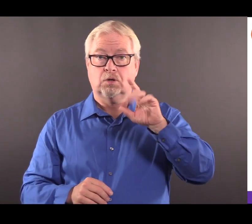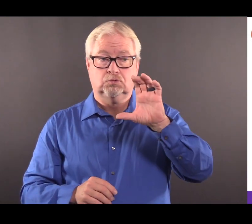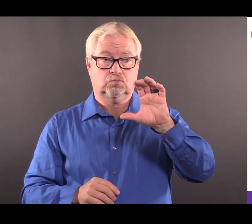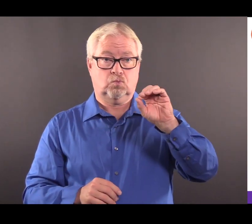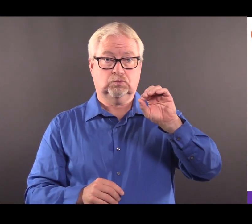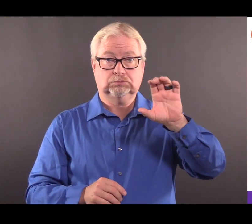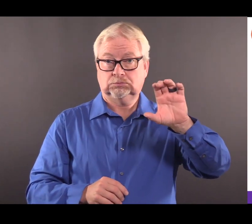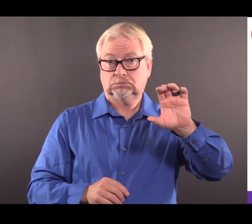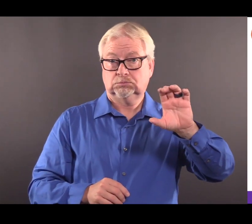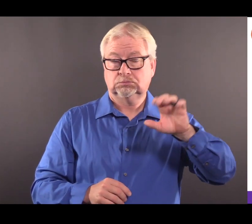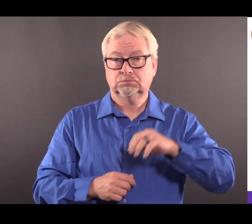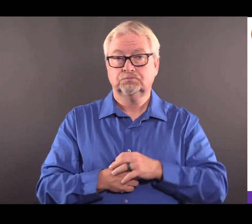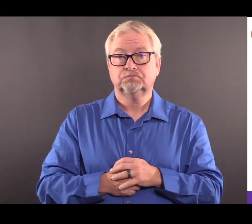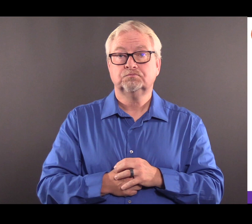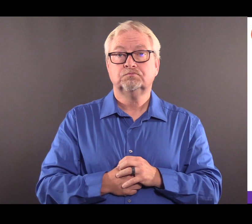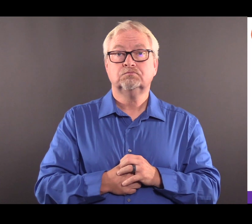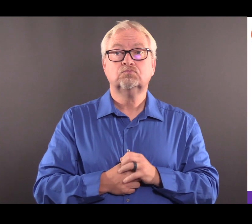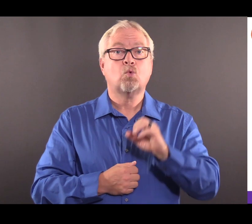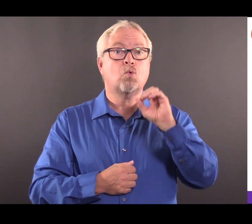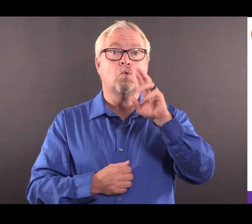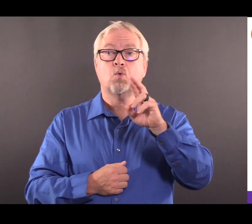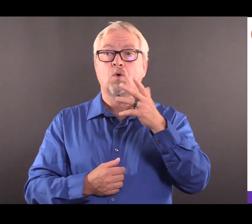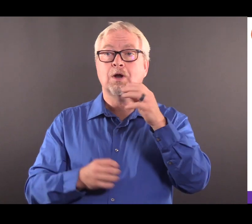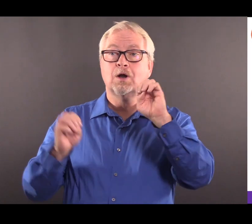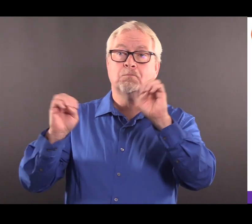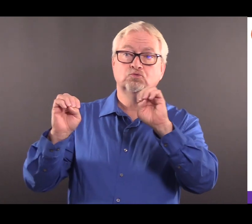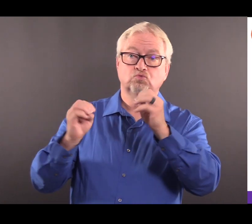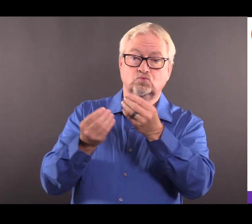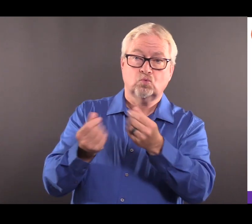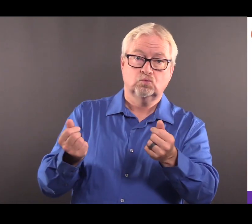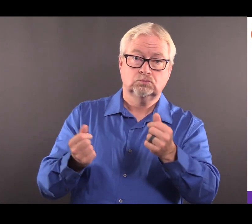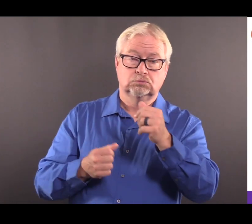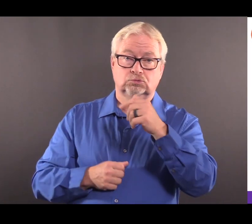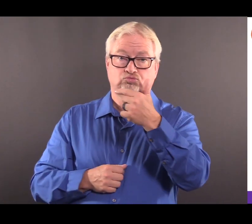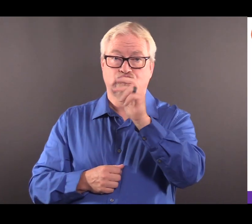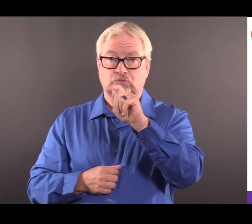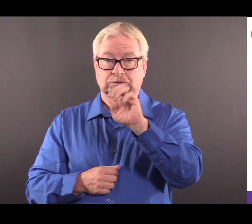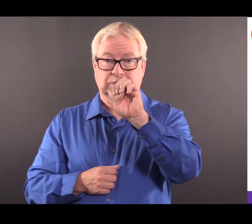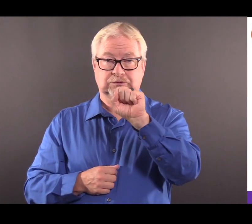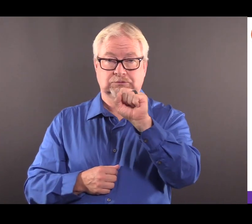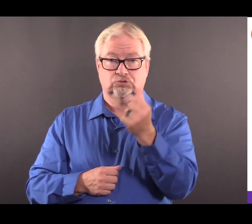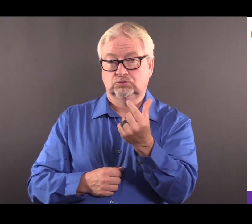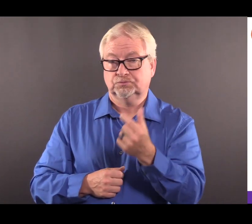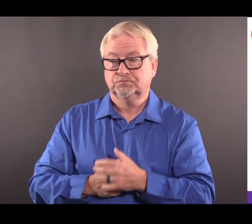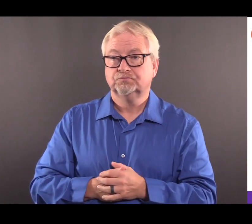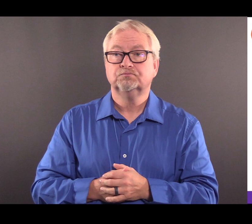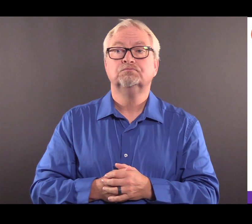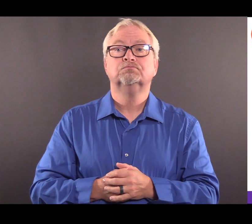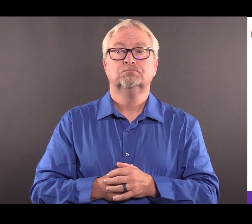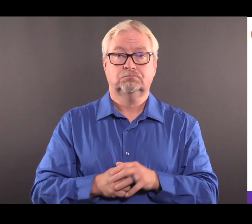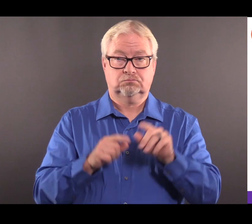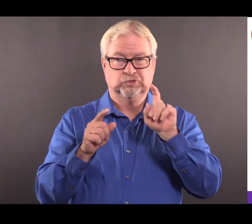Before applying for Continuum of Care, or COC, or Emergency Solutions Grant,